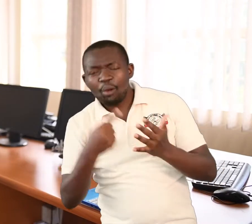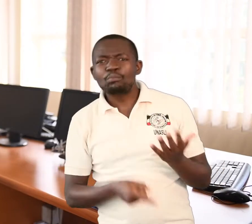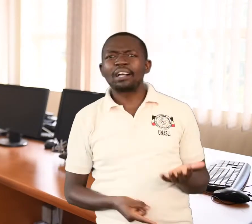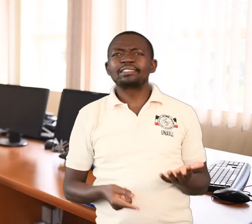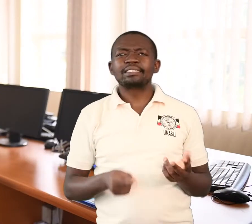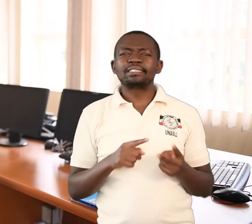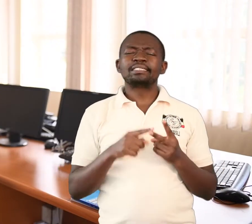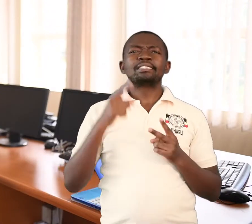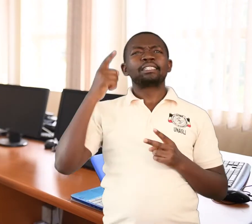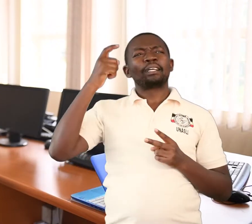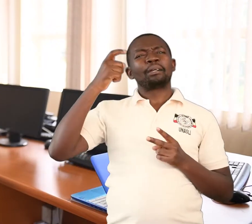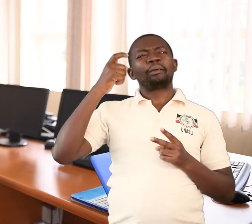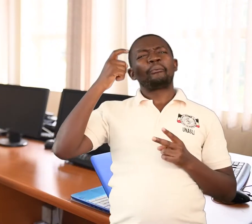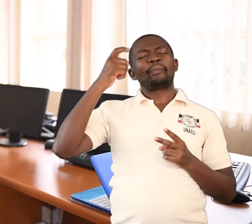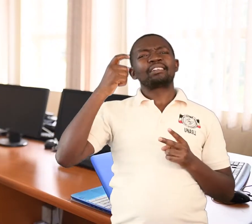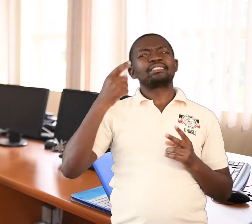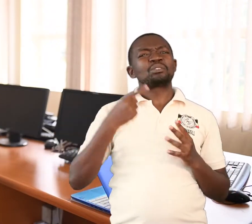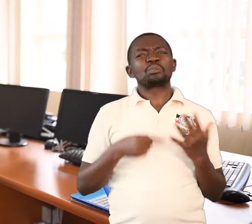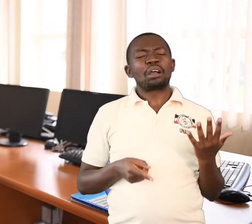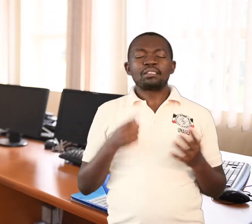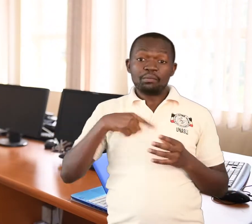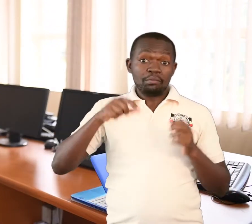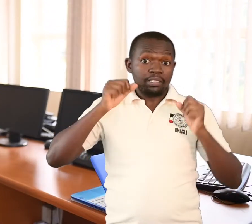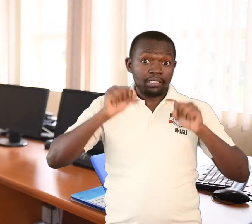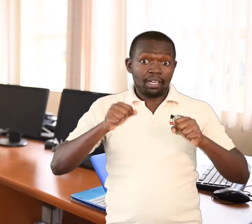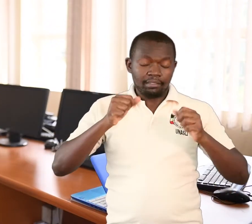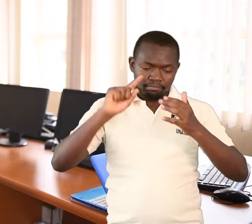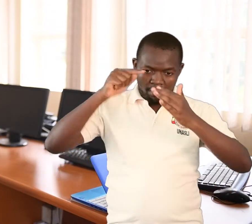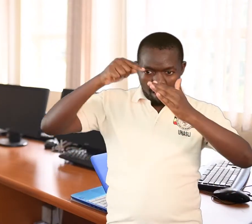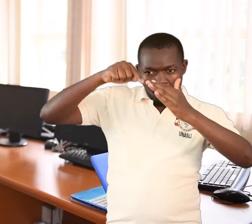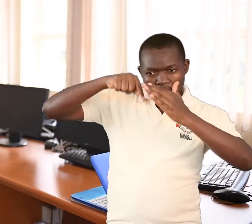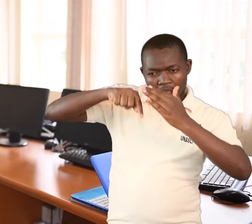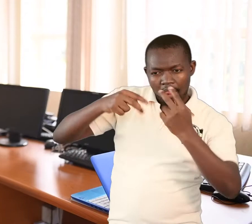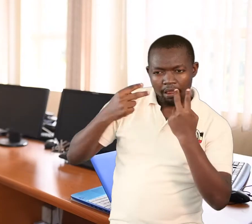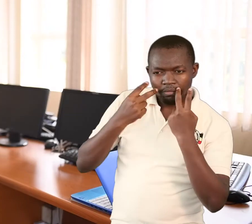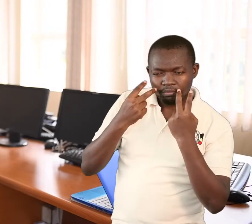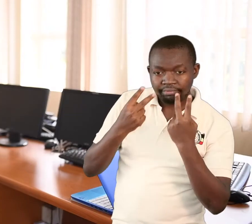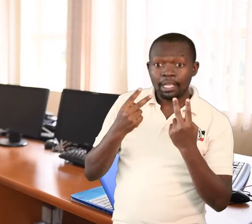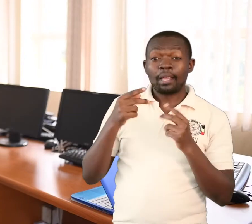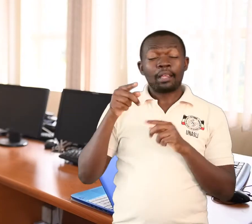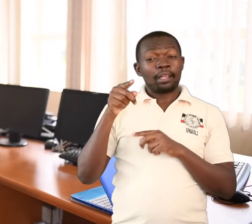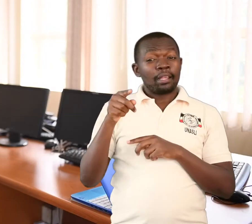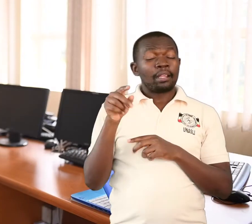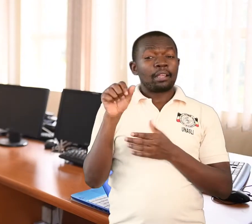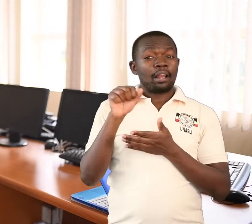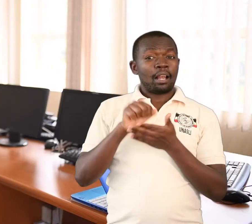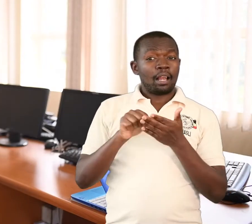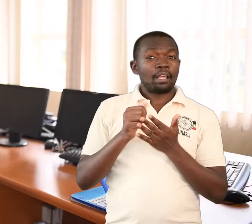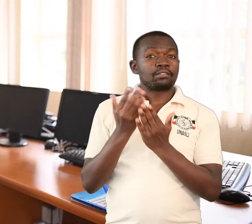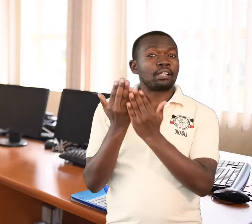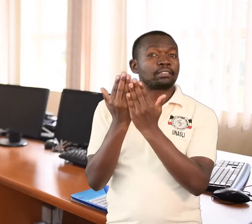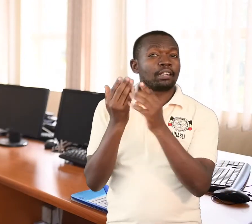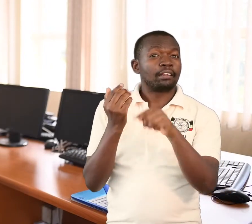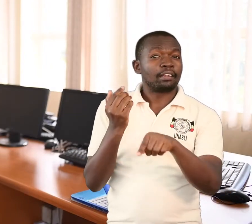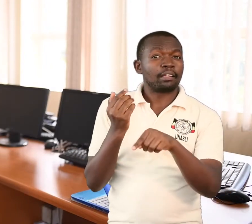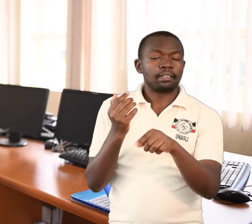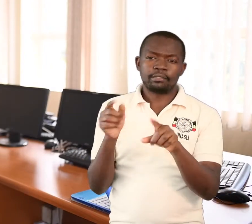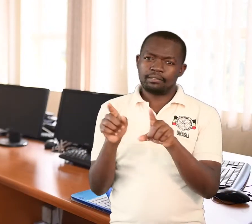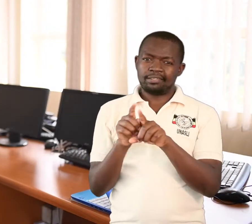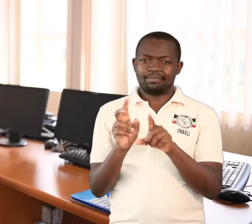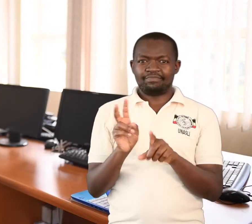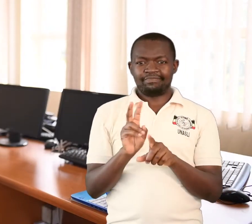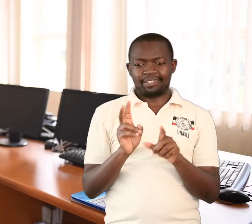can deeply look at it. The nature study, still this looks